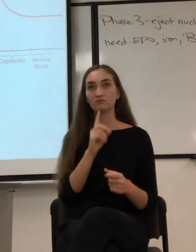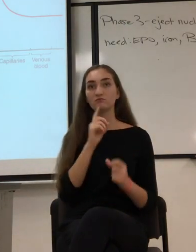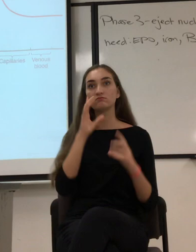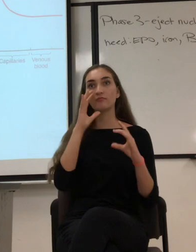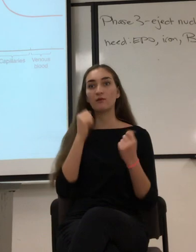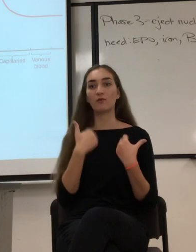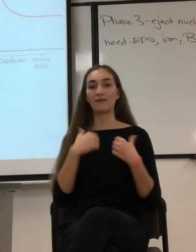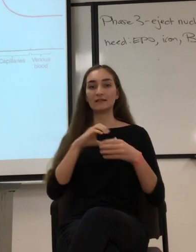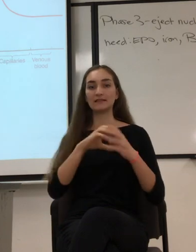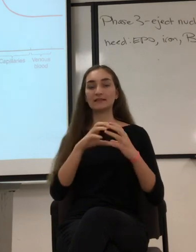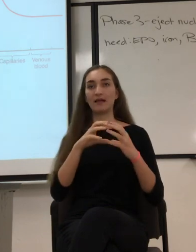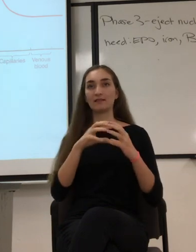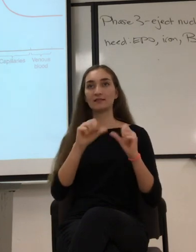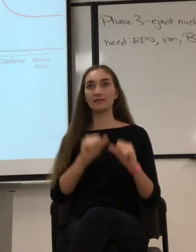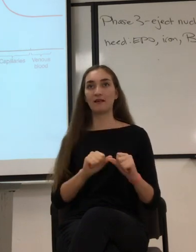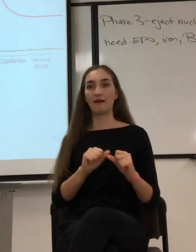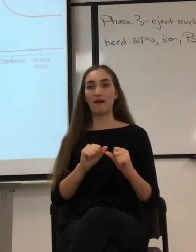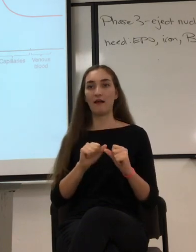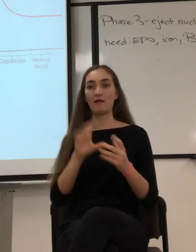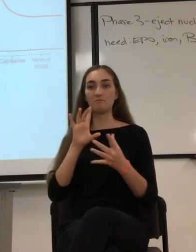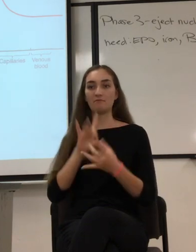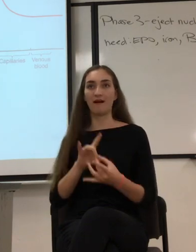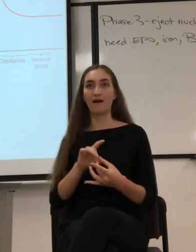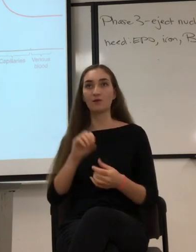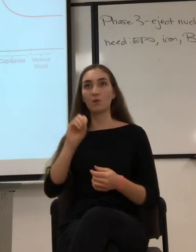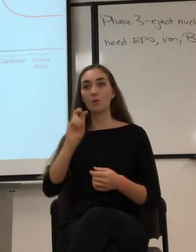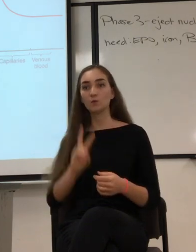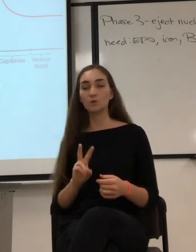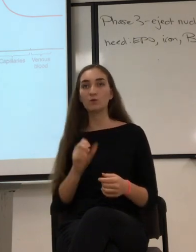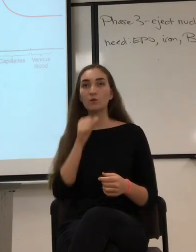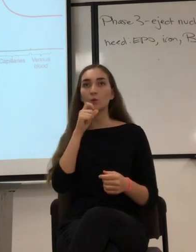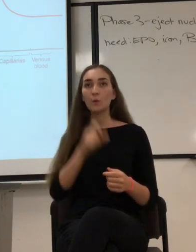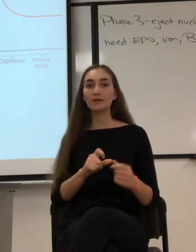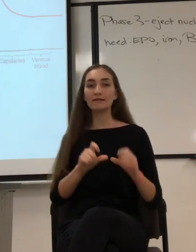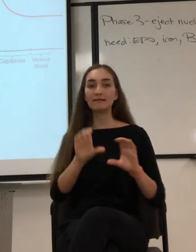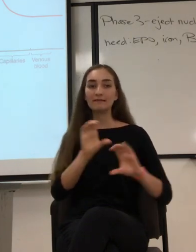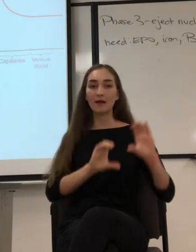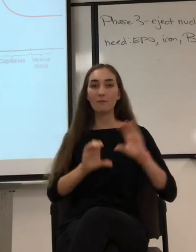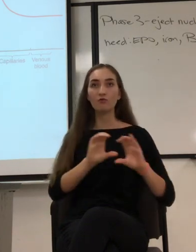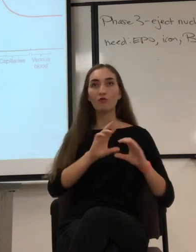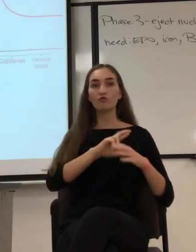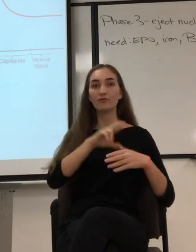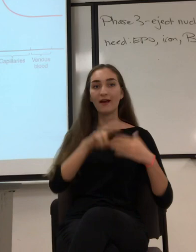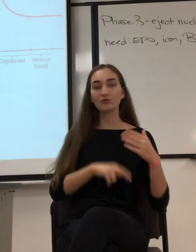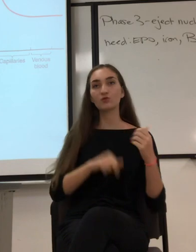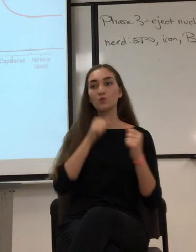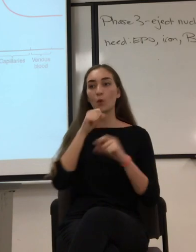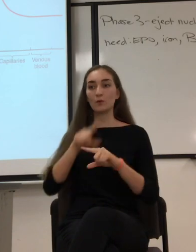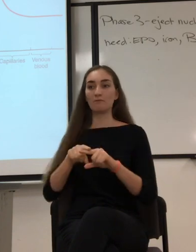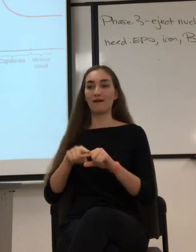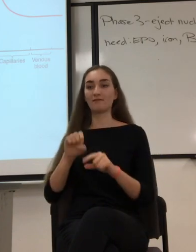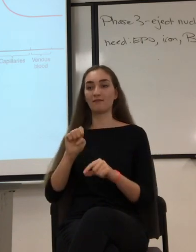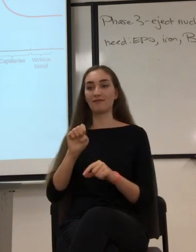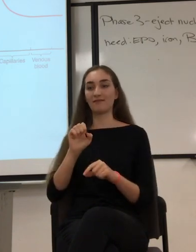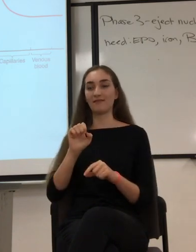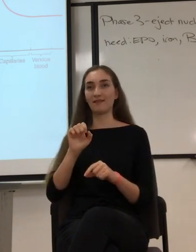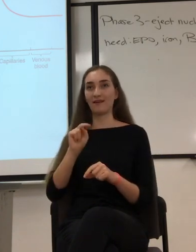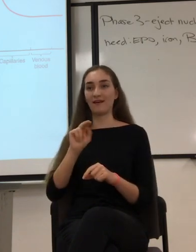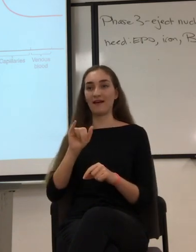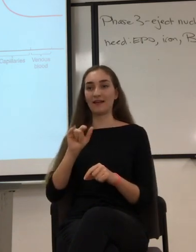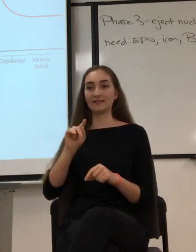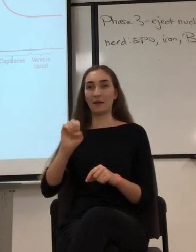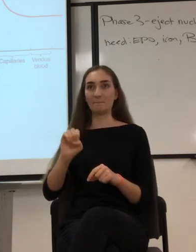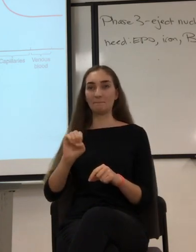You don't have to like put it through a chemical reaction. You don't depend on an enzyme. It just binds it and releases